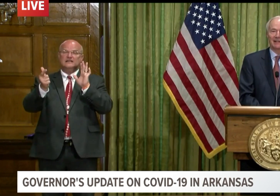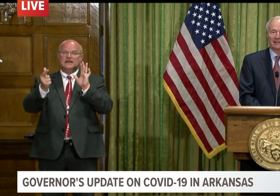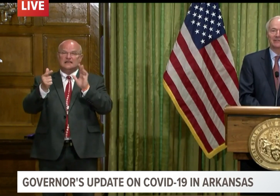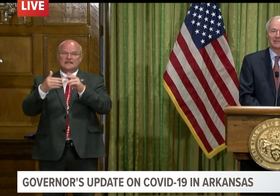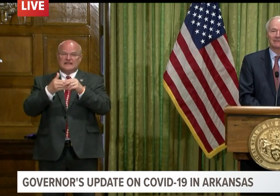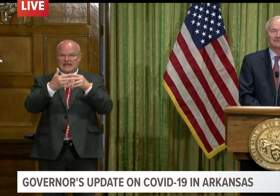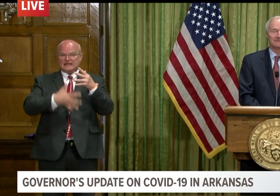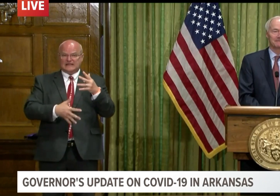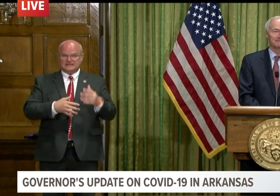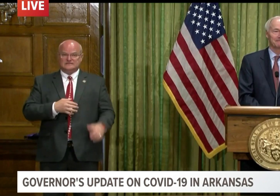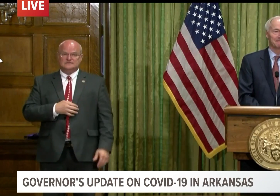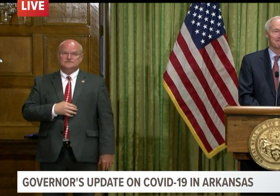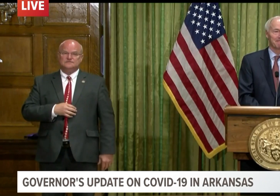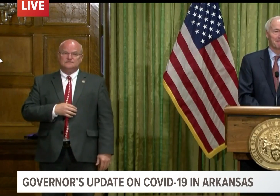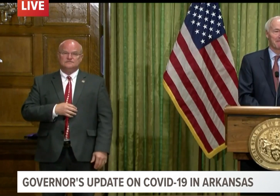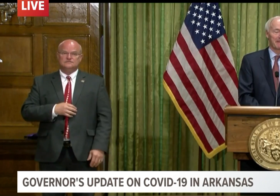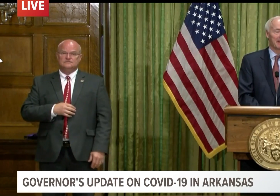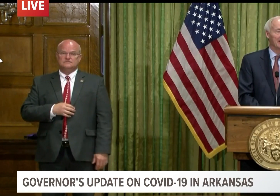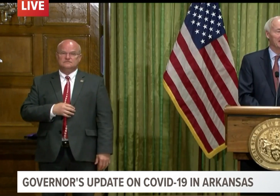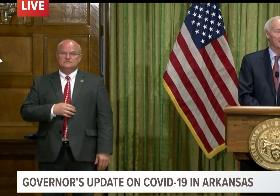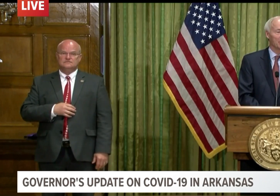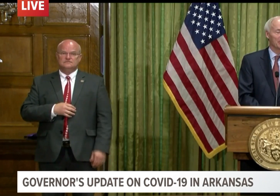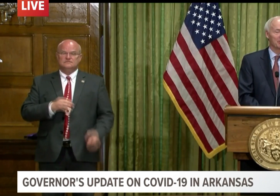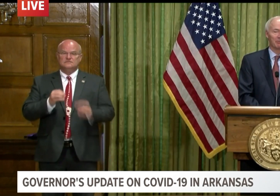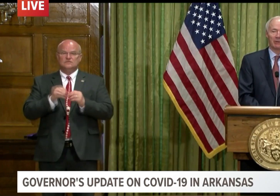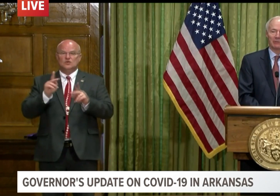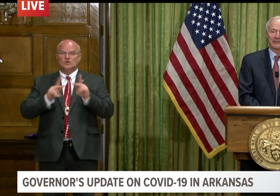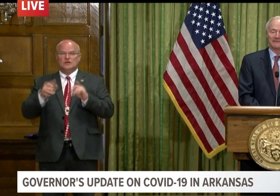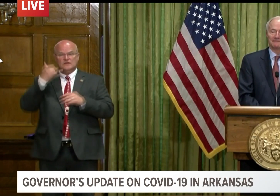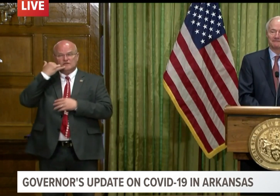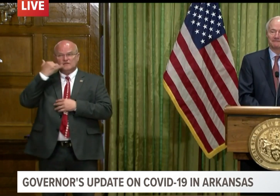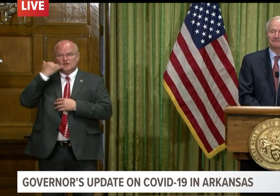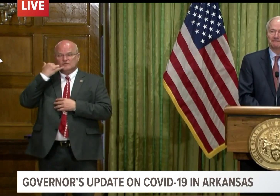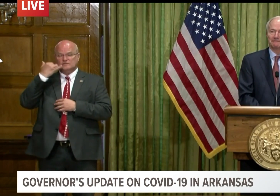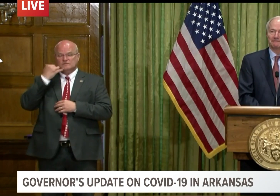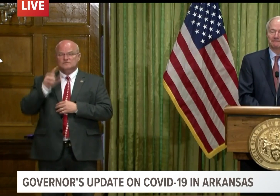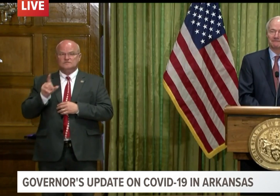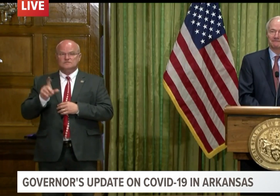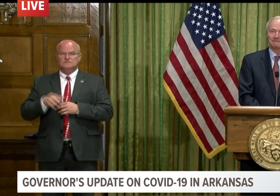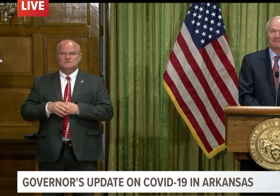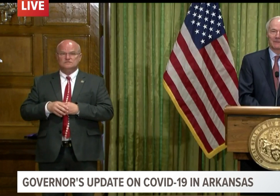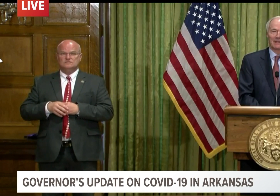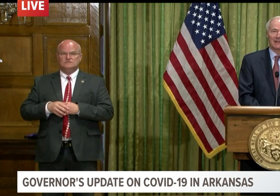the guidelines. Any other question remotely?